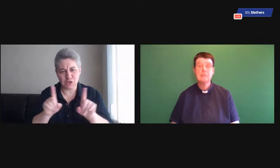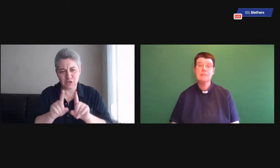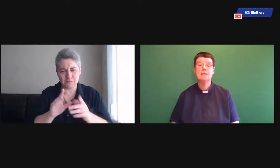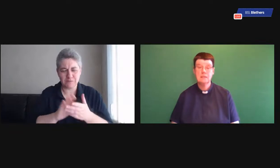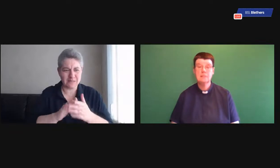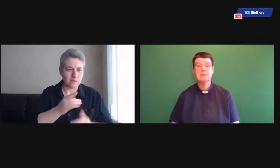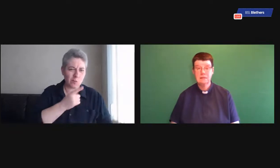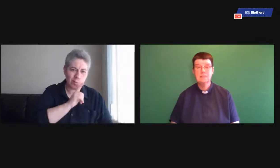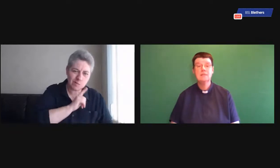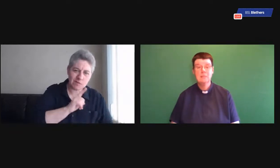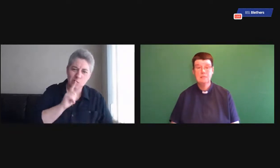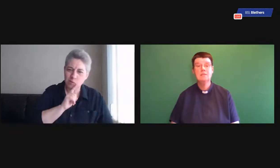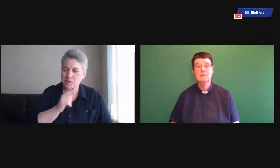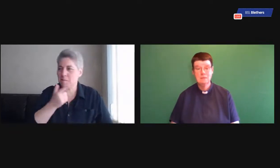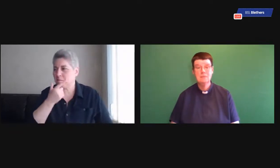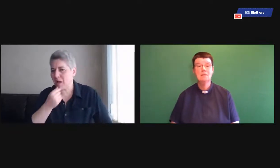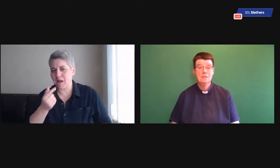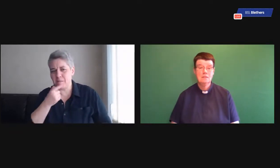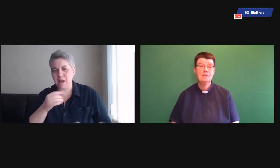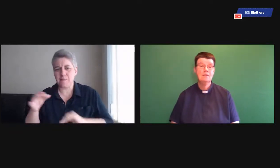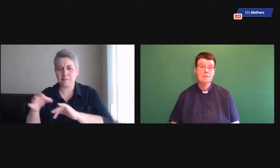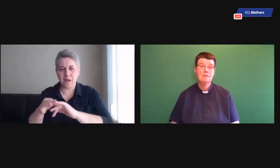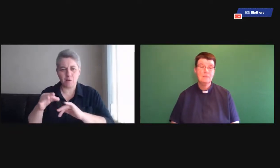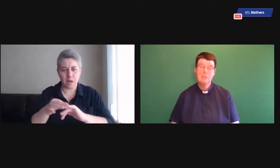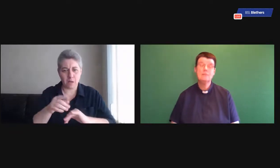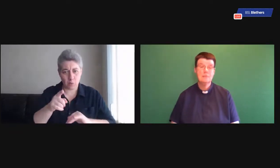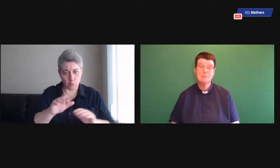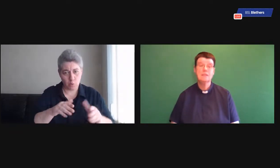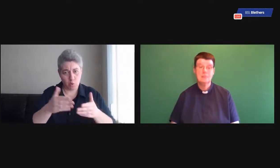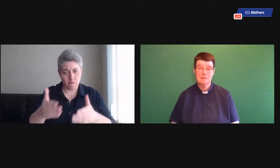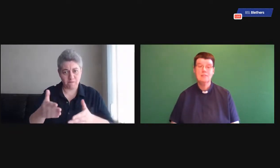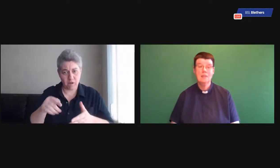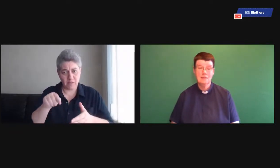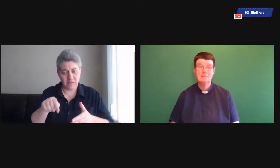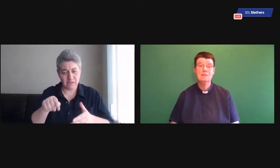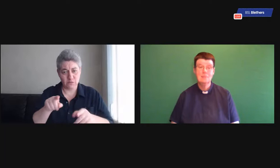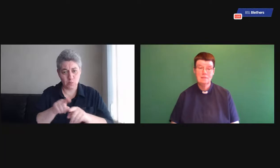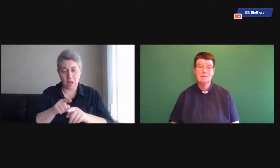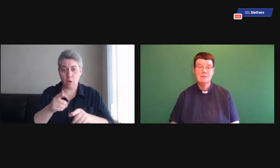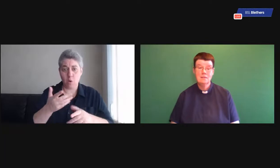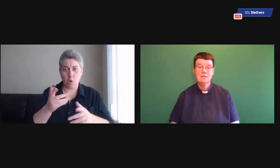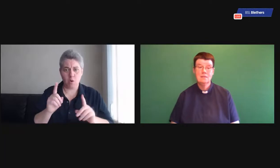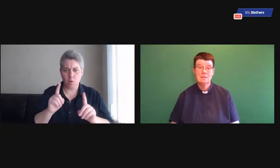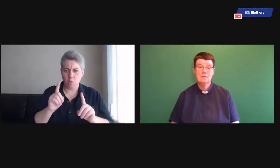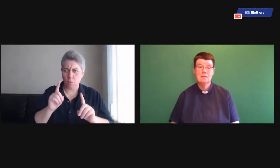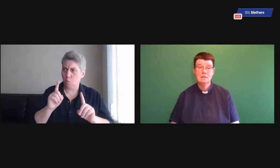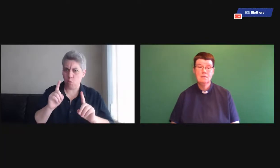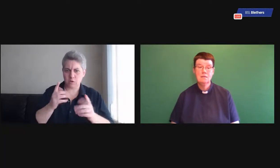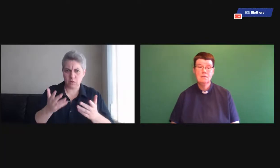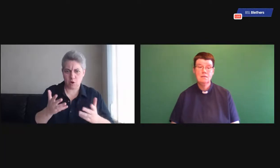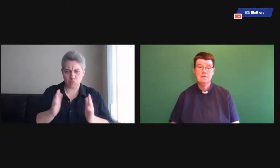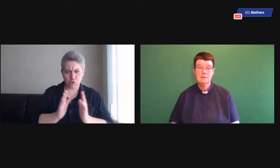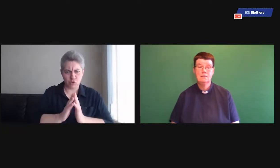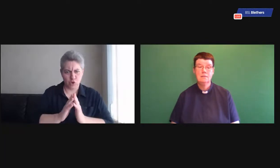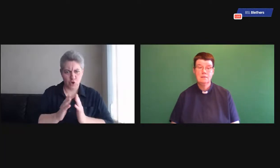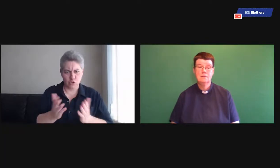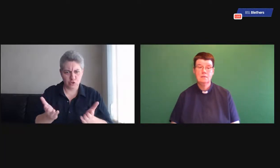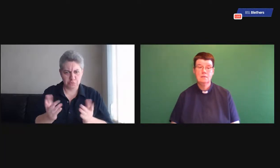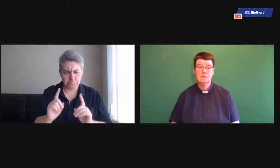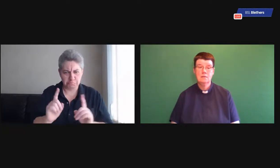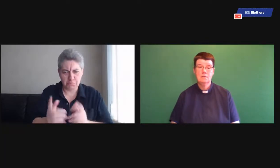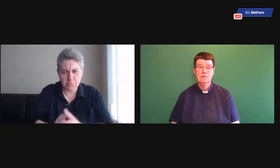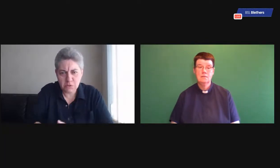Now you hear things about the same-sex marriage happening in Scotland. Is